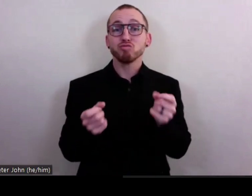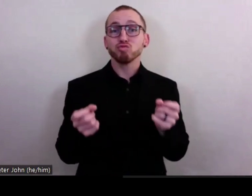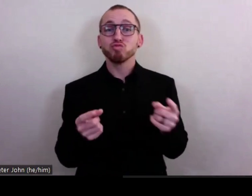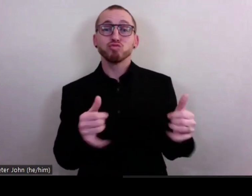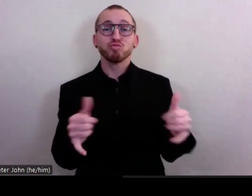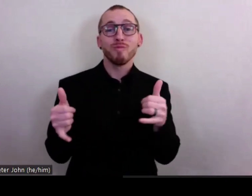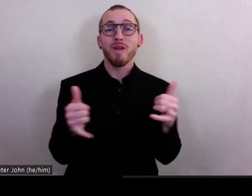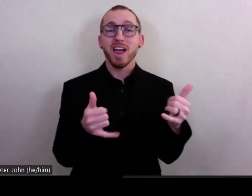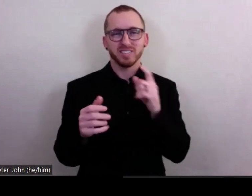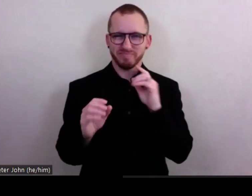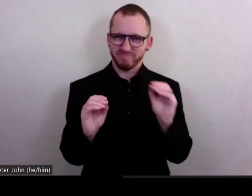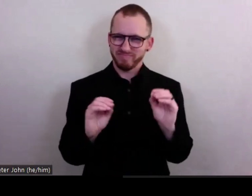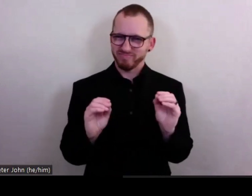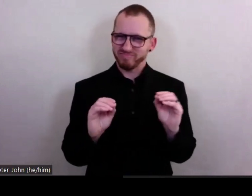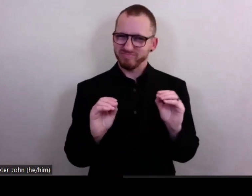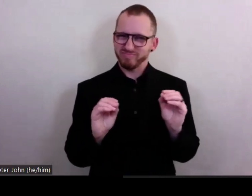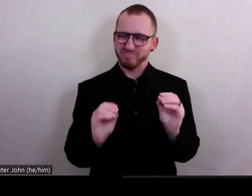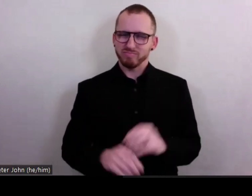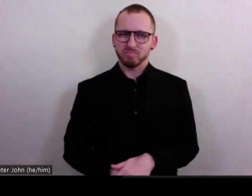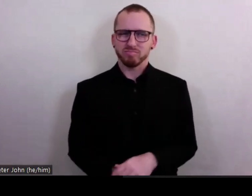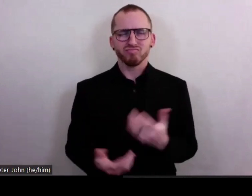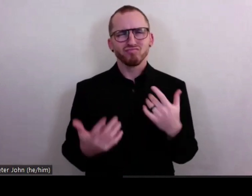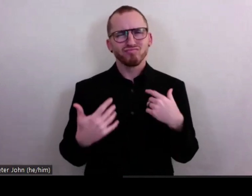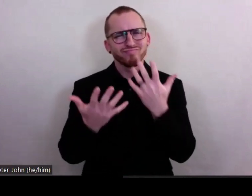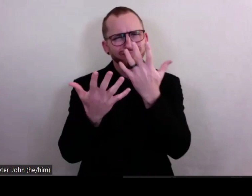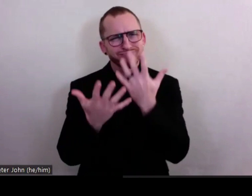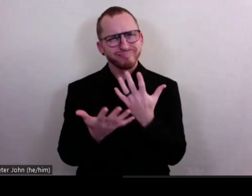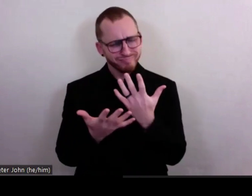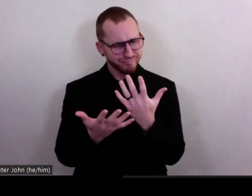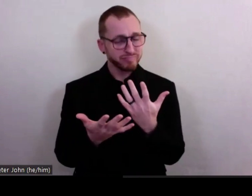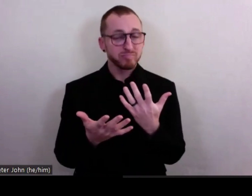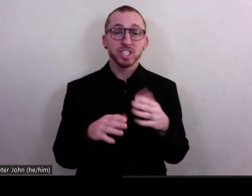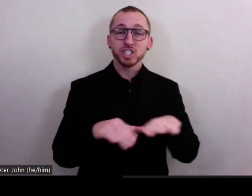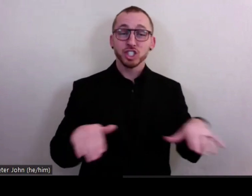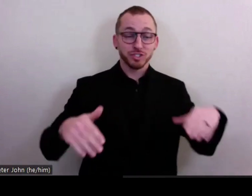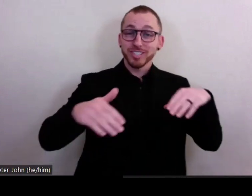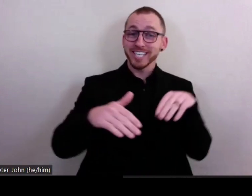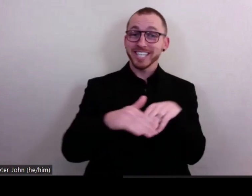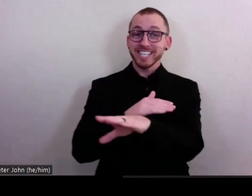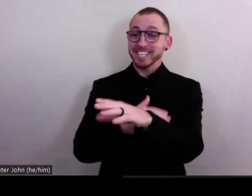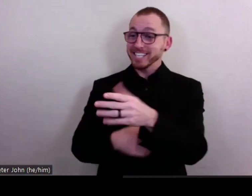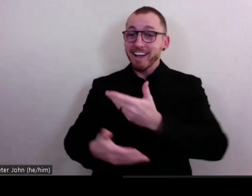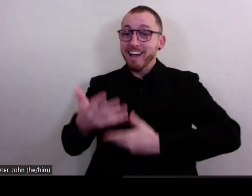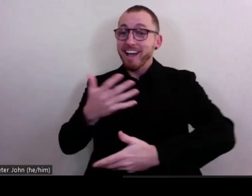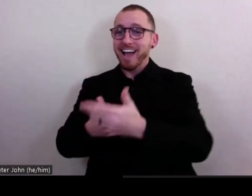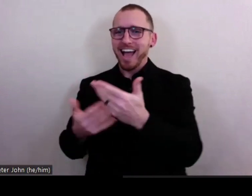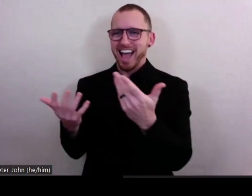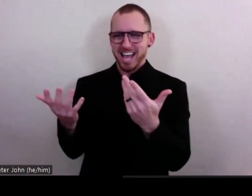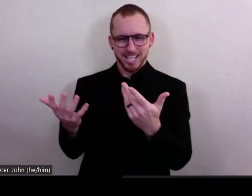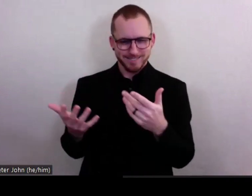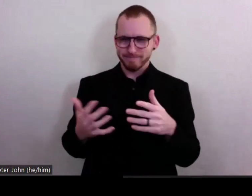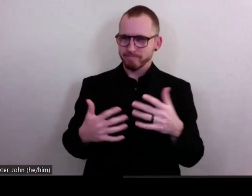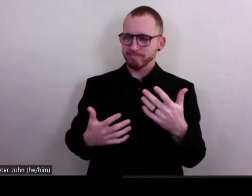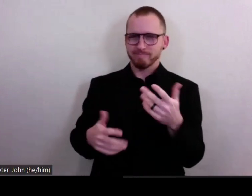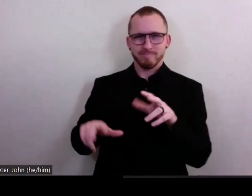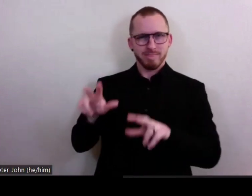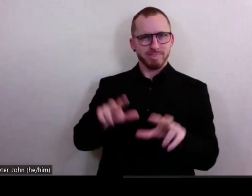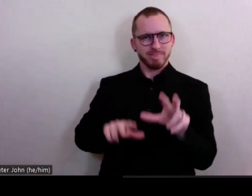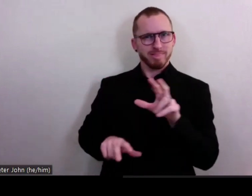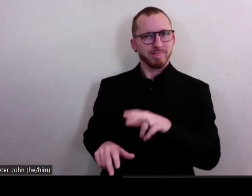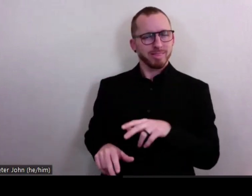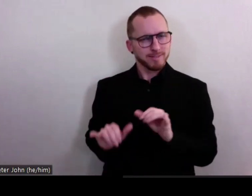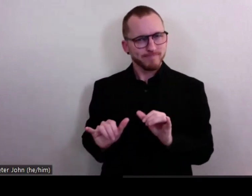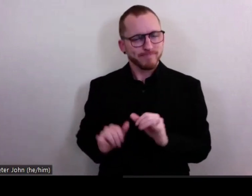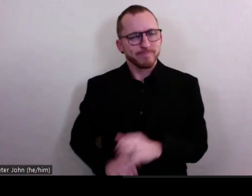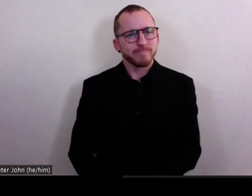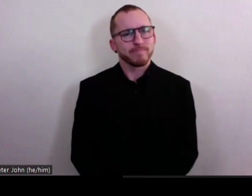troubling part, to see a child walk in and not know how to do what they are wired to do. And so these children